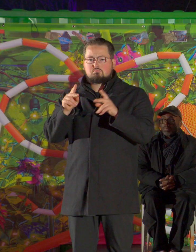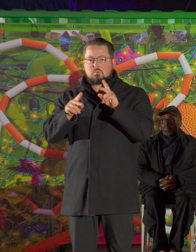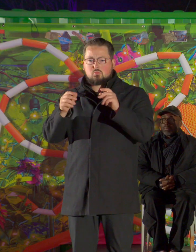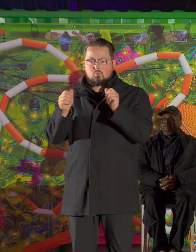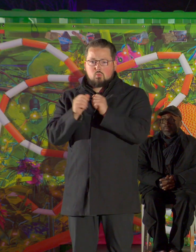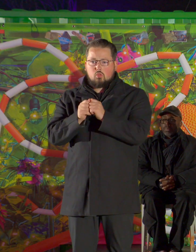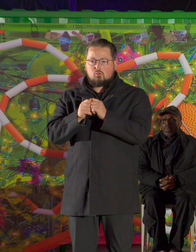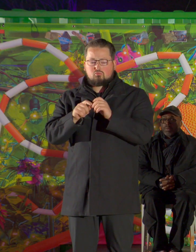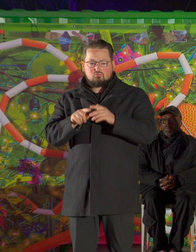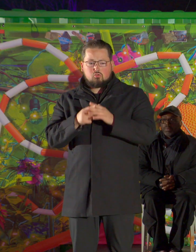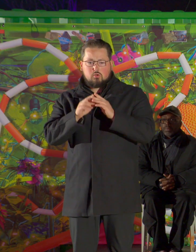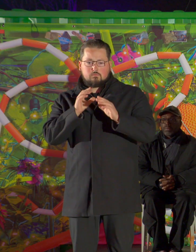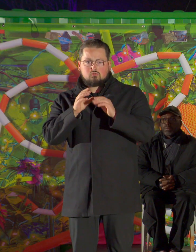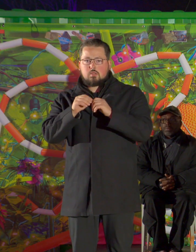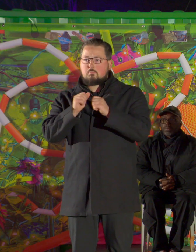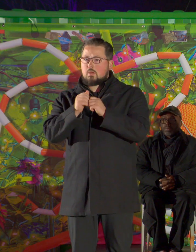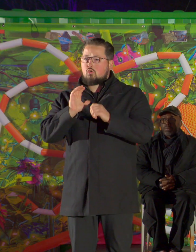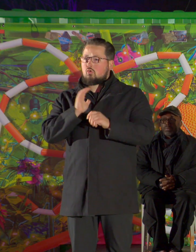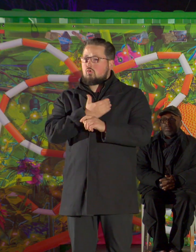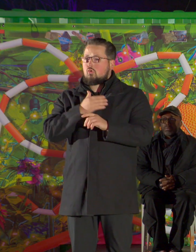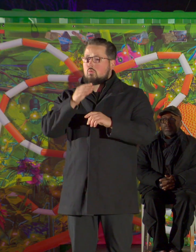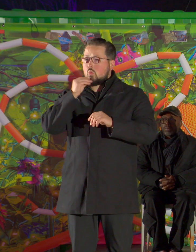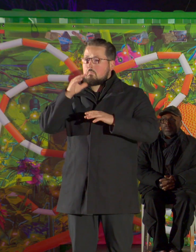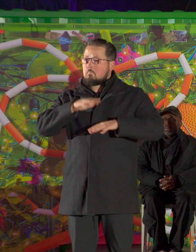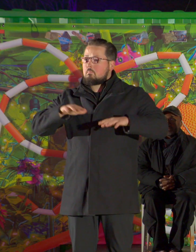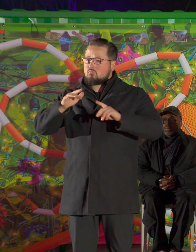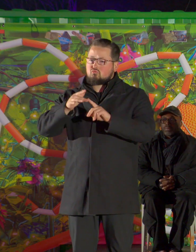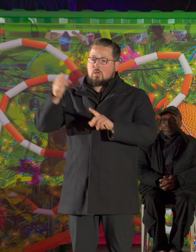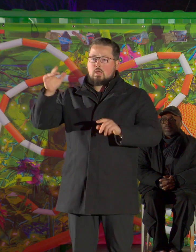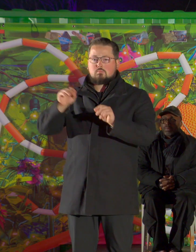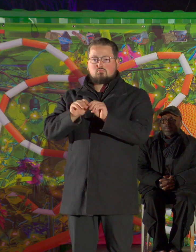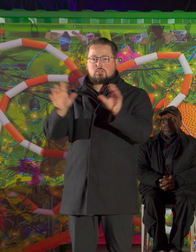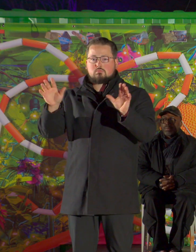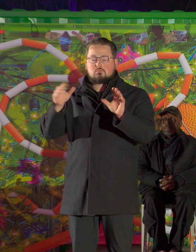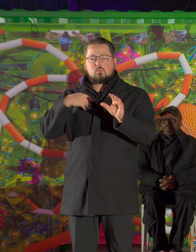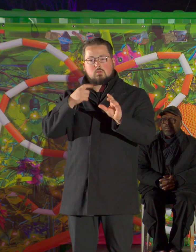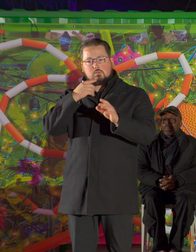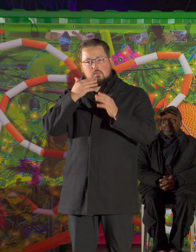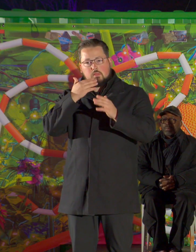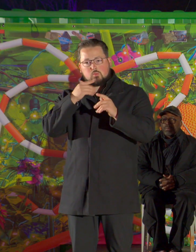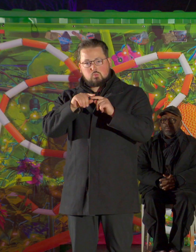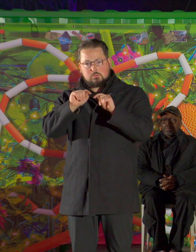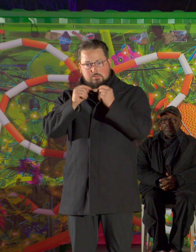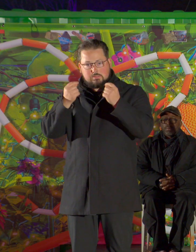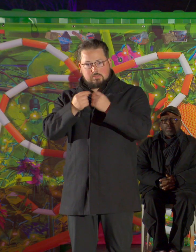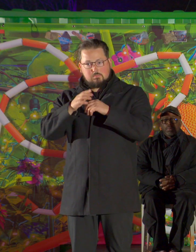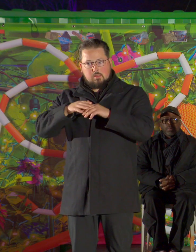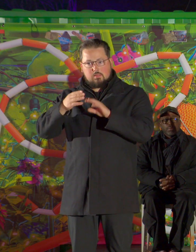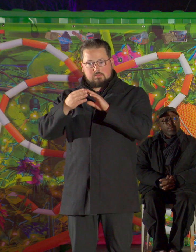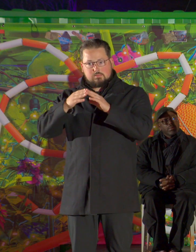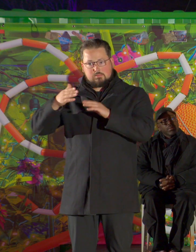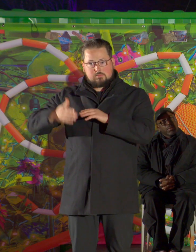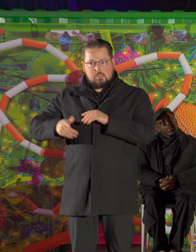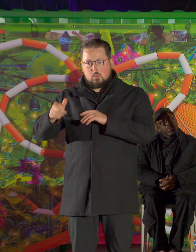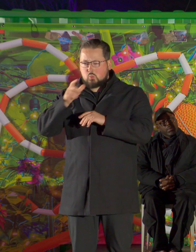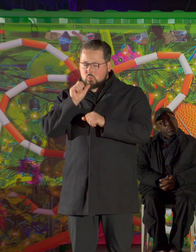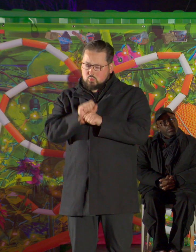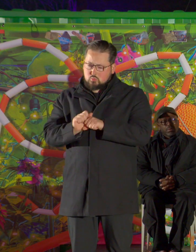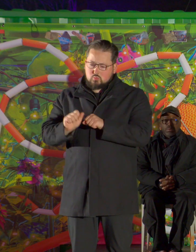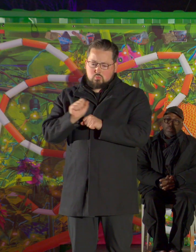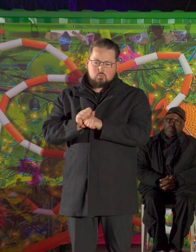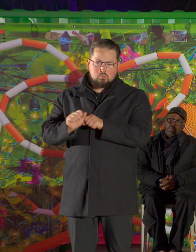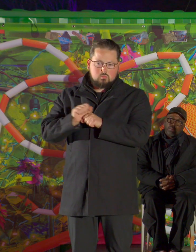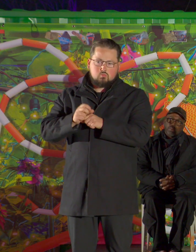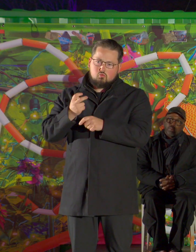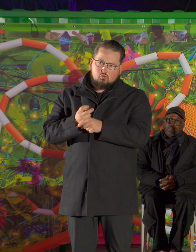conversation, and make our neighborhoods shine and bright. My job here is to thank the team on the city side that worked pretty hard to make